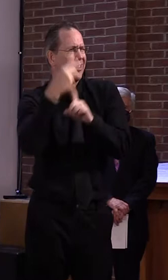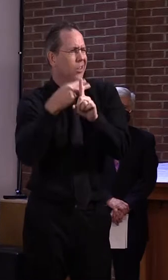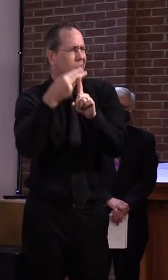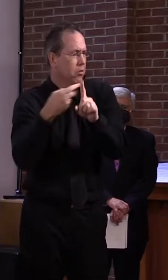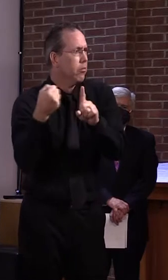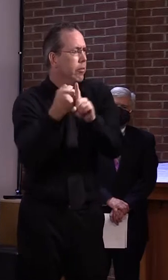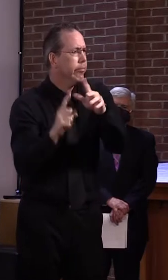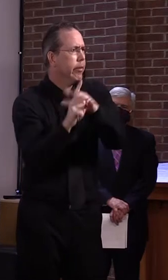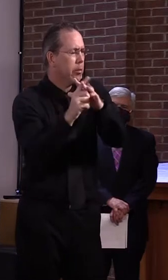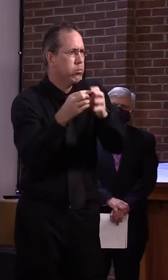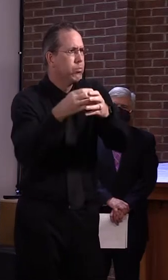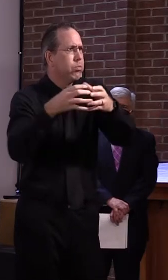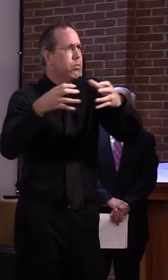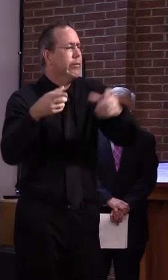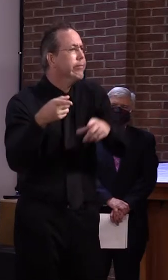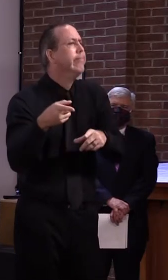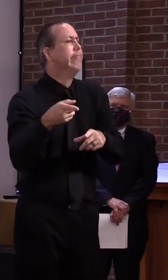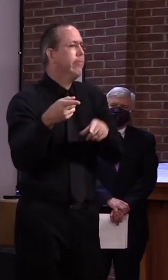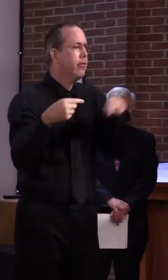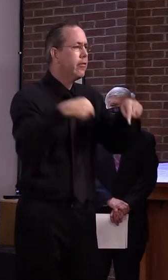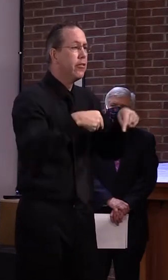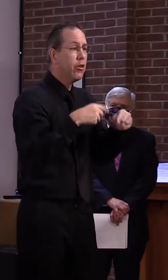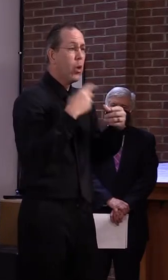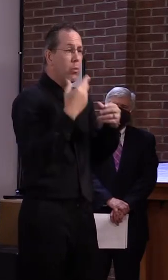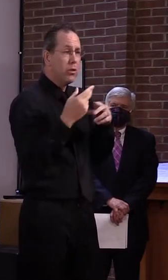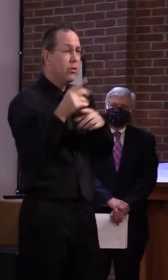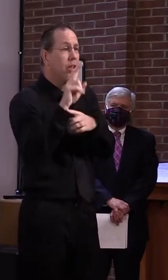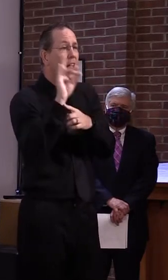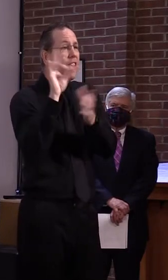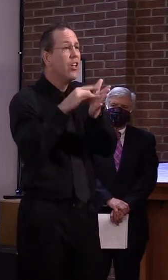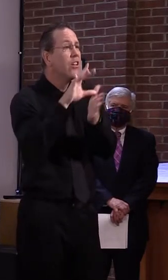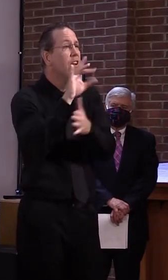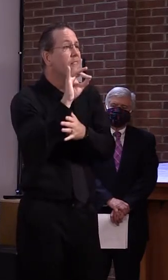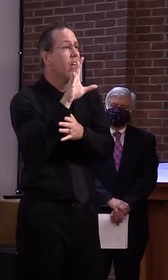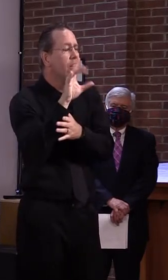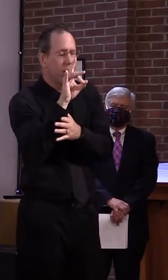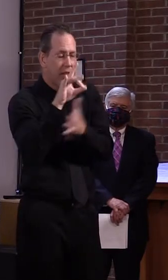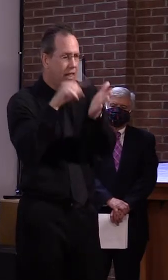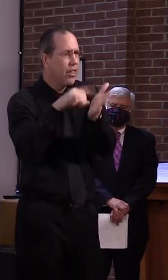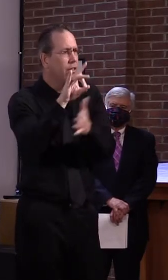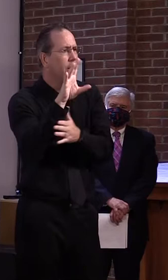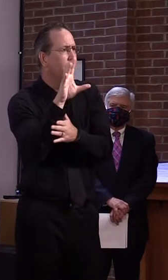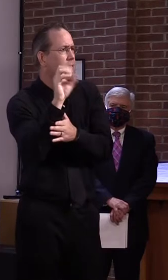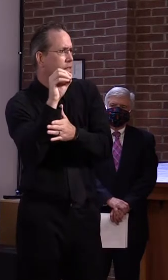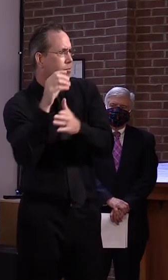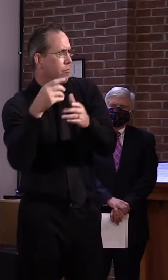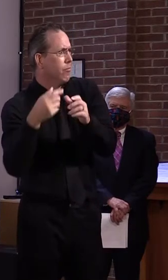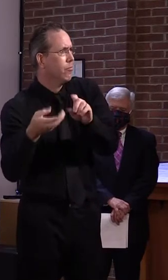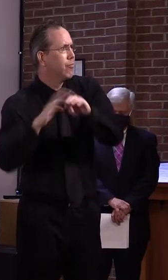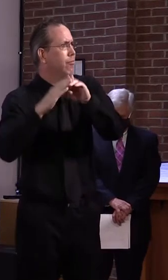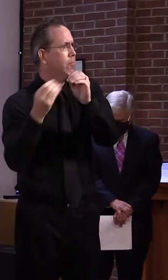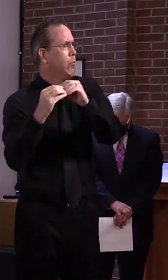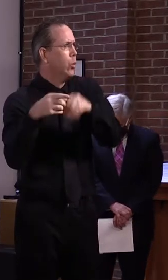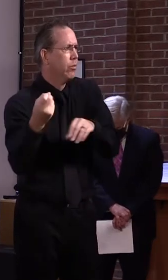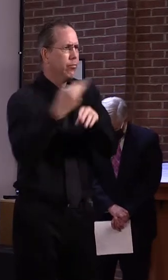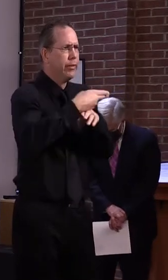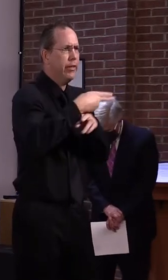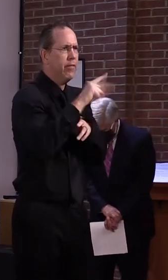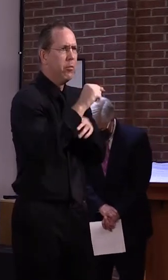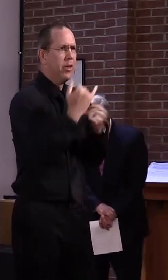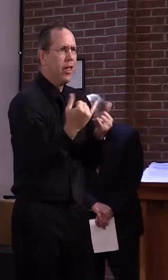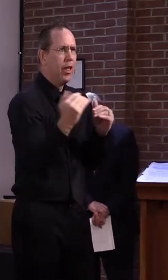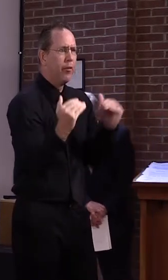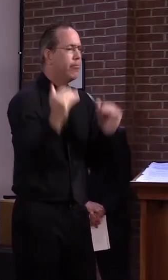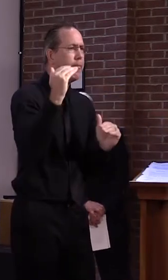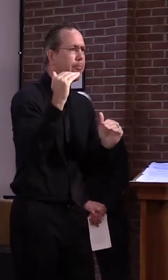8,447 cases, more than five times what we have. This is a reminder of why we're doing